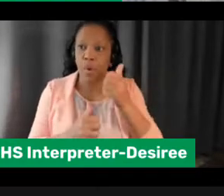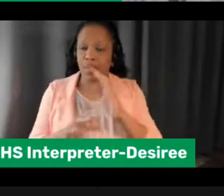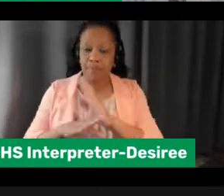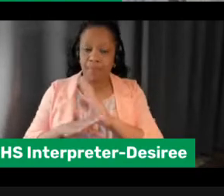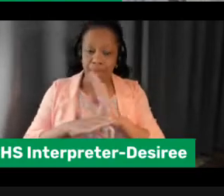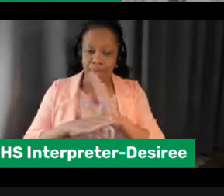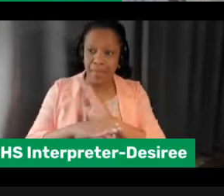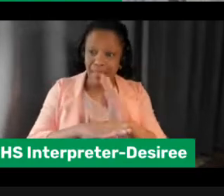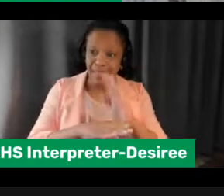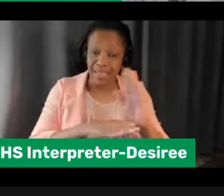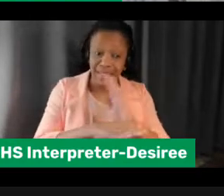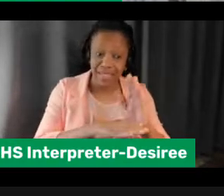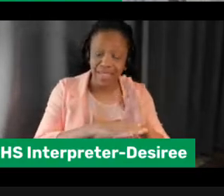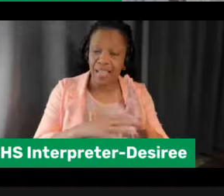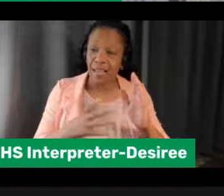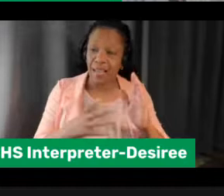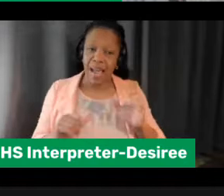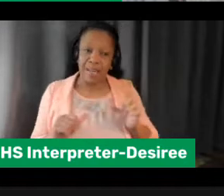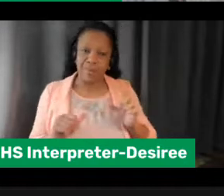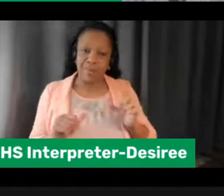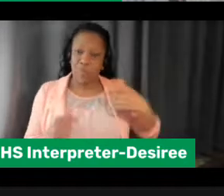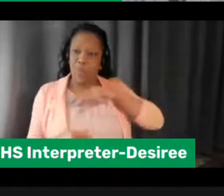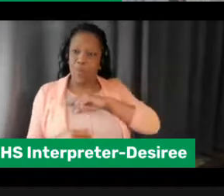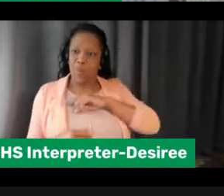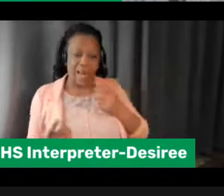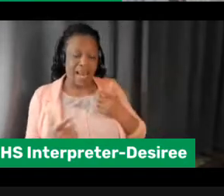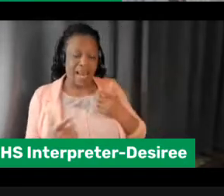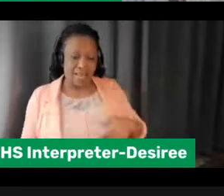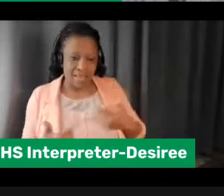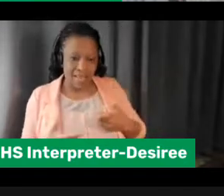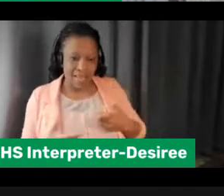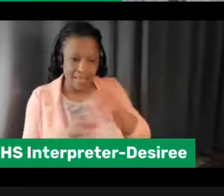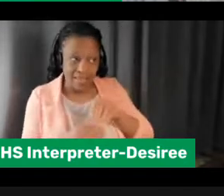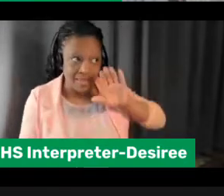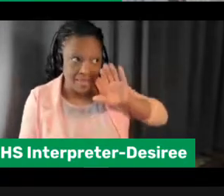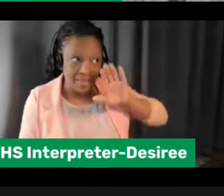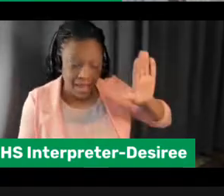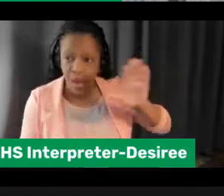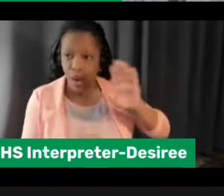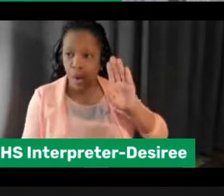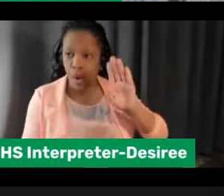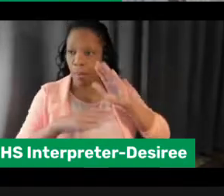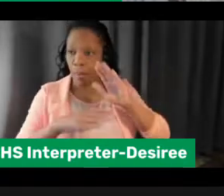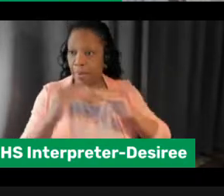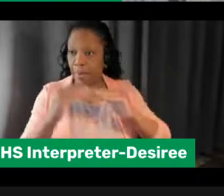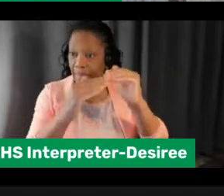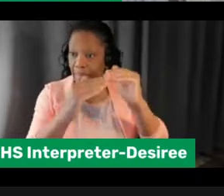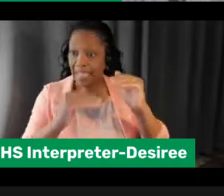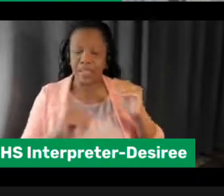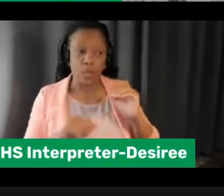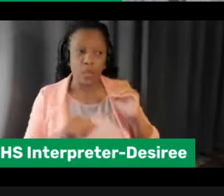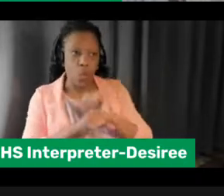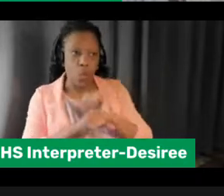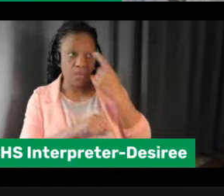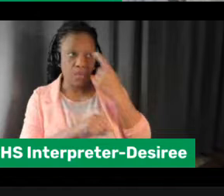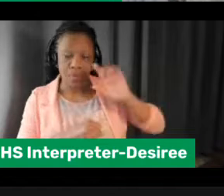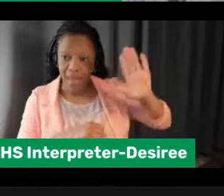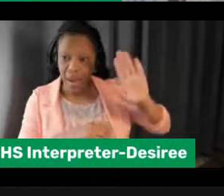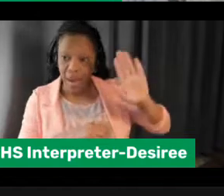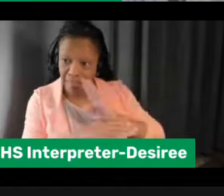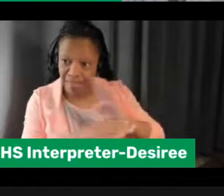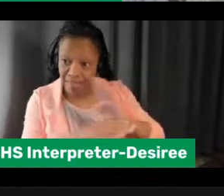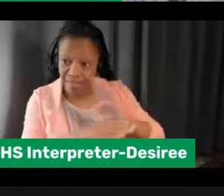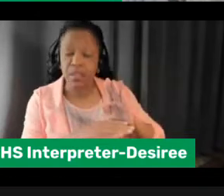us live in those buildings and work for those businesses, it's a place where all of the things that we